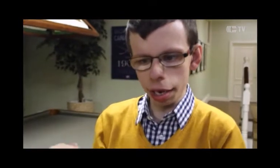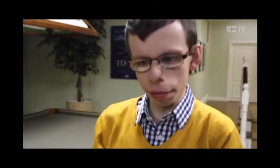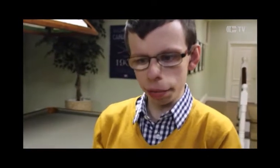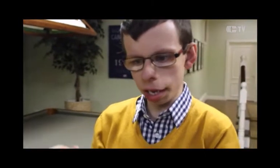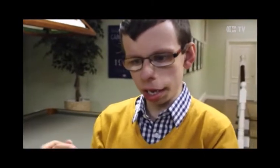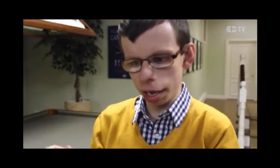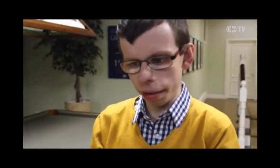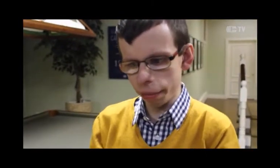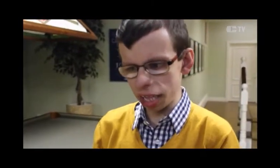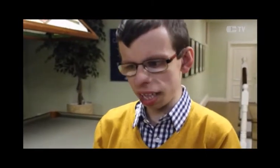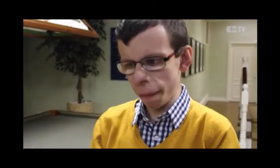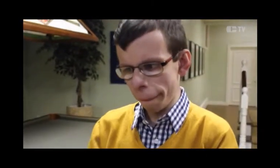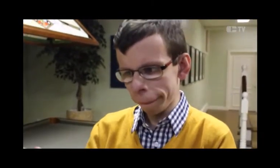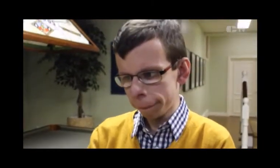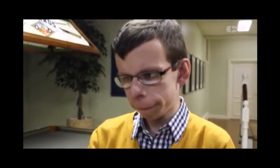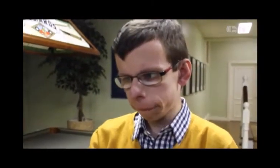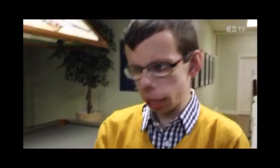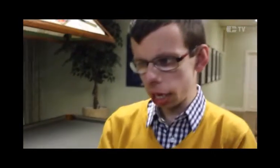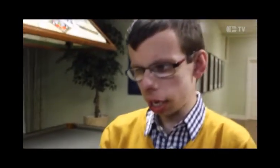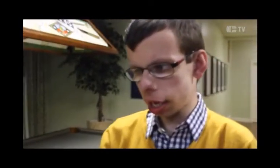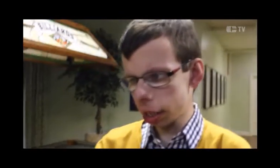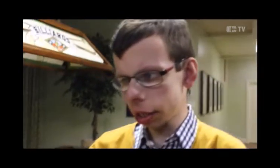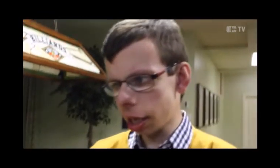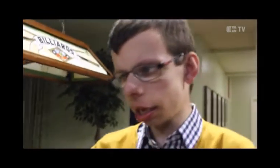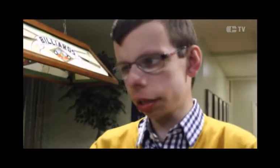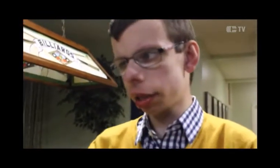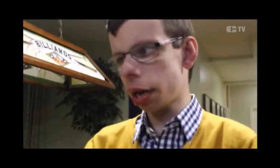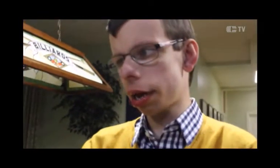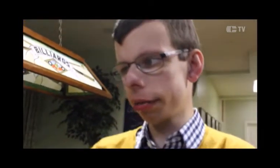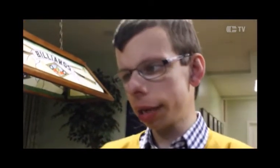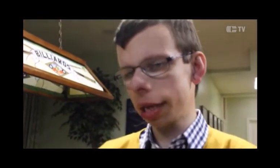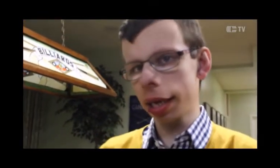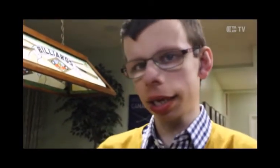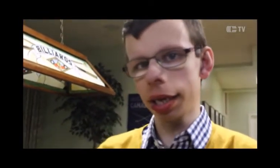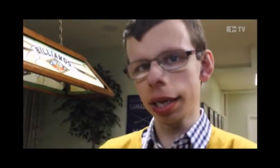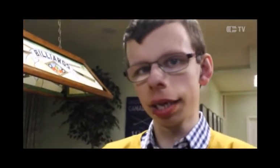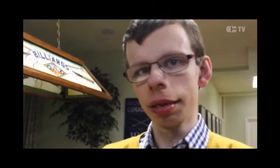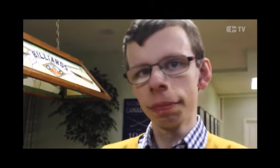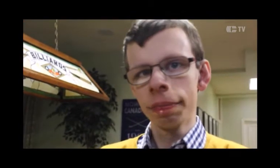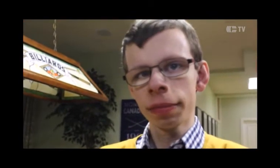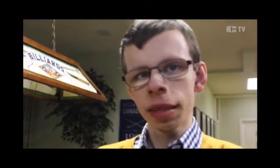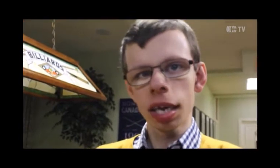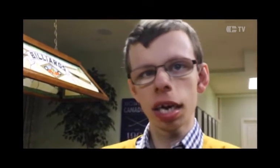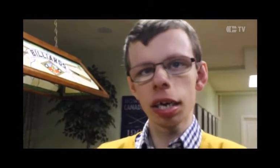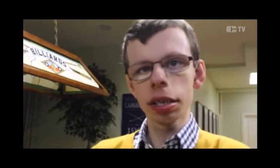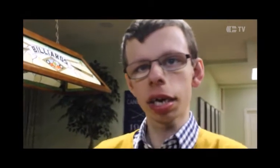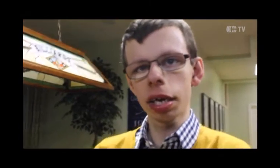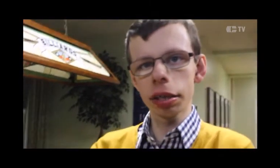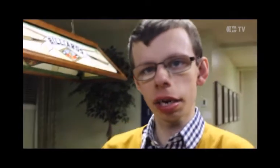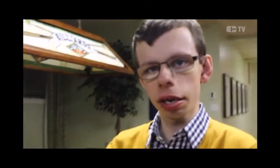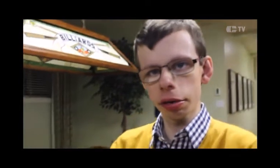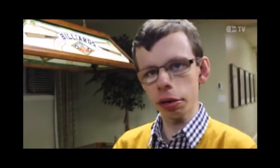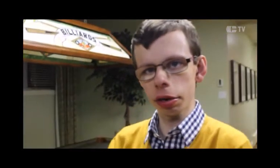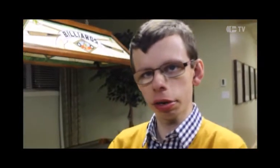me happy when skies are gray. You'll never